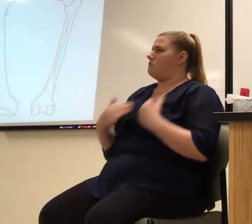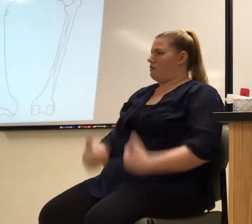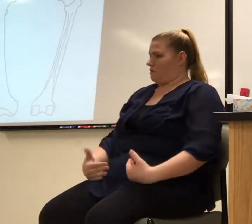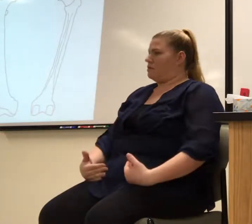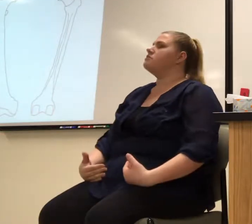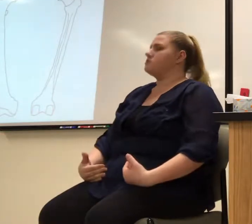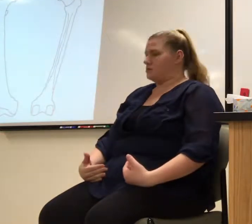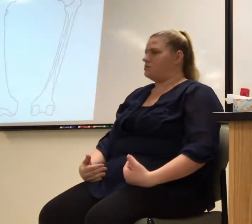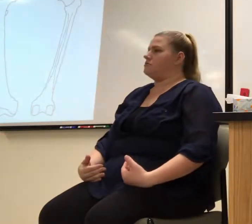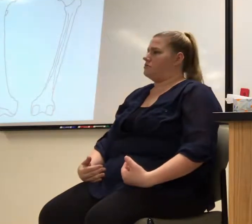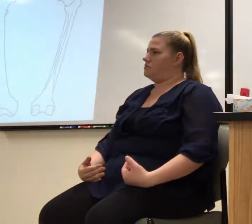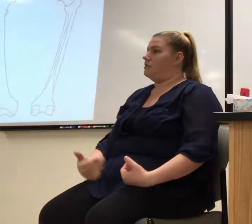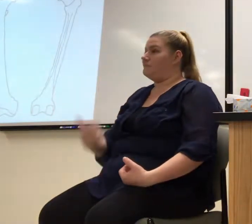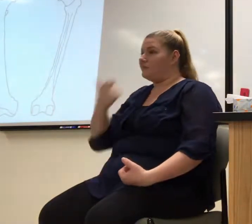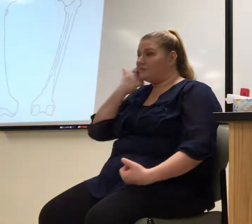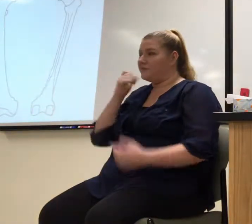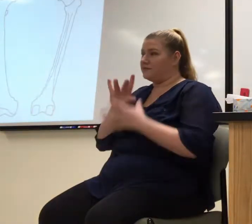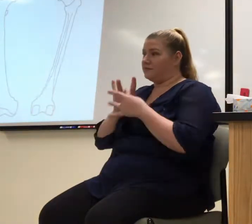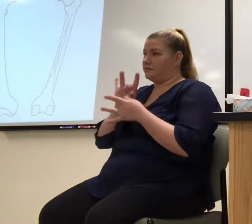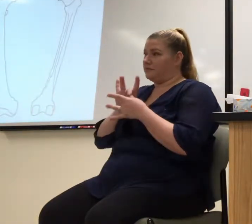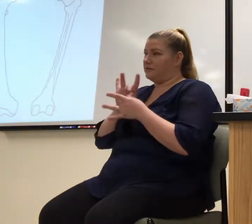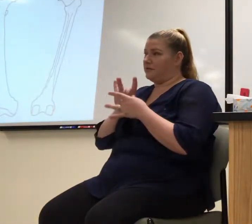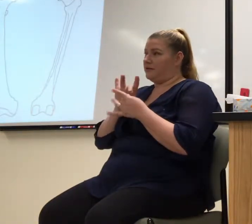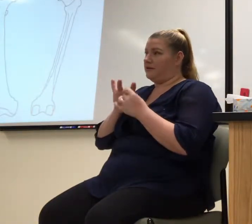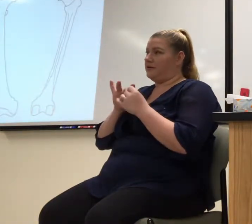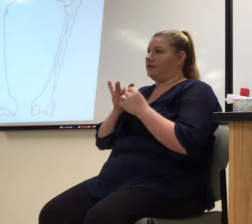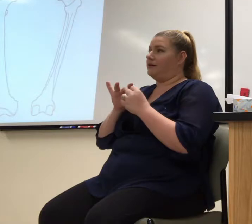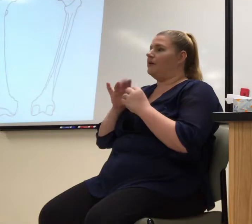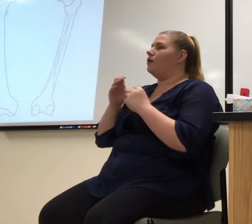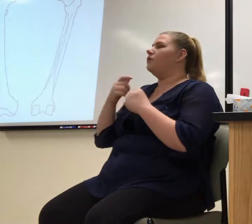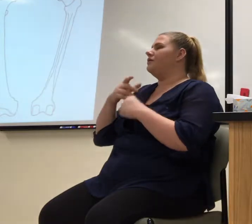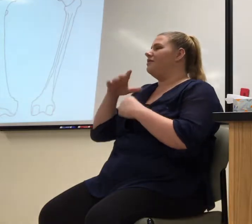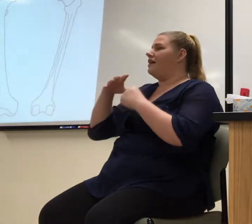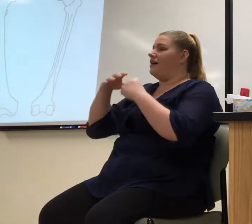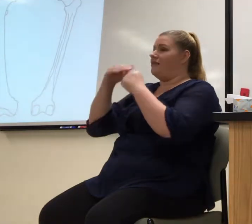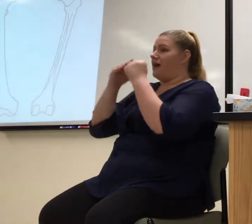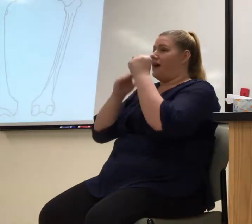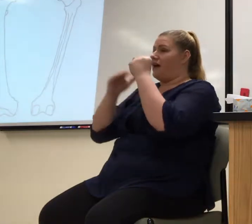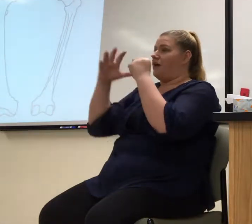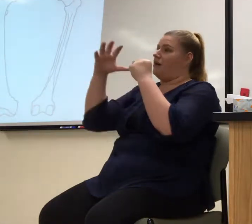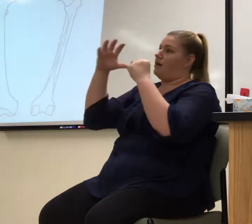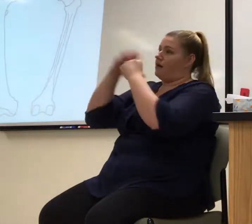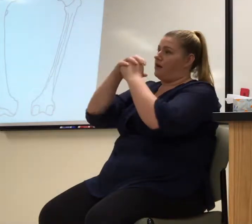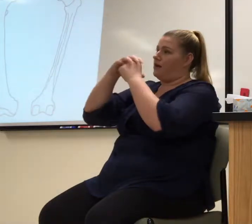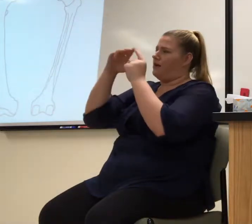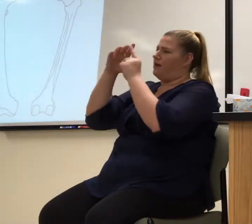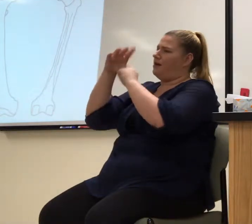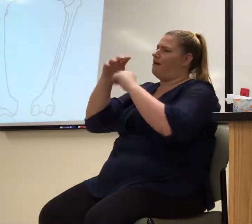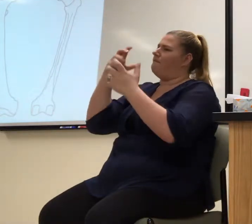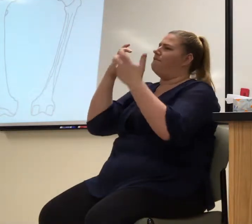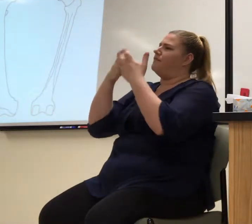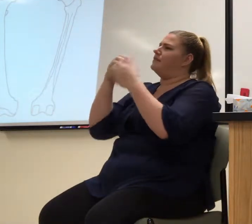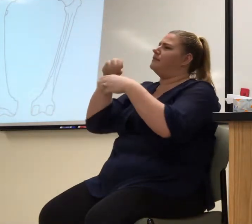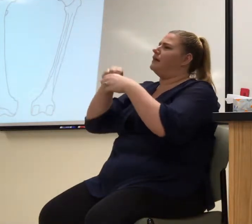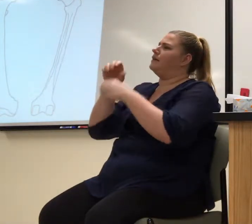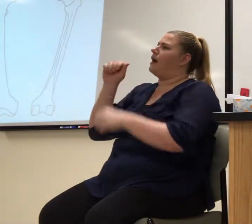Well, we just got through saying it, that is what fits in the acetabulum. I don't need to write that again, but the shape of it is